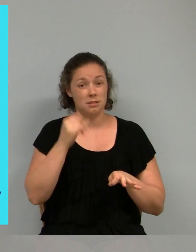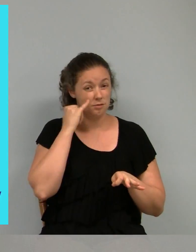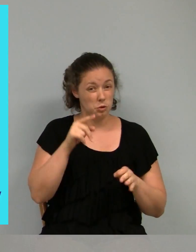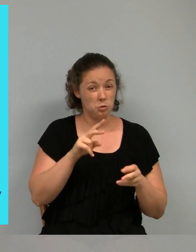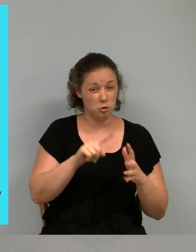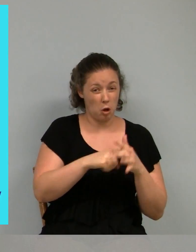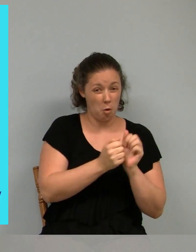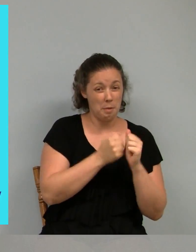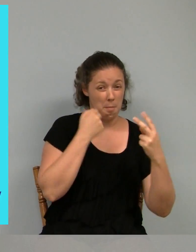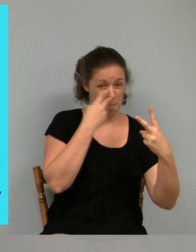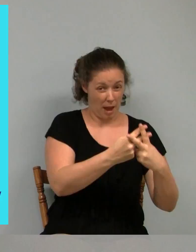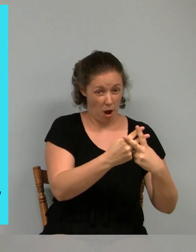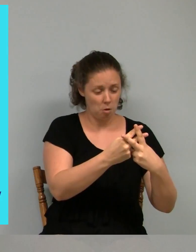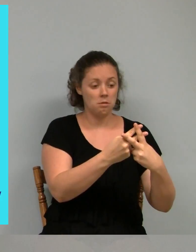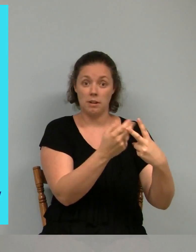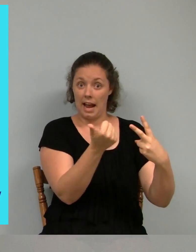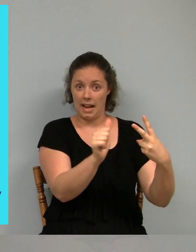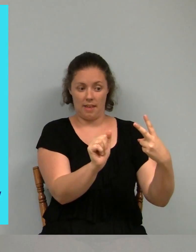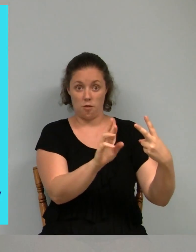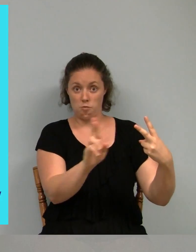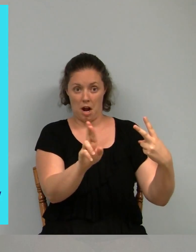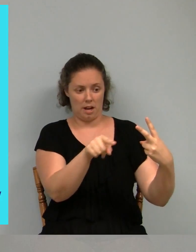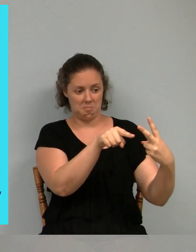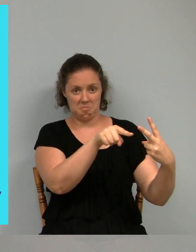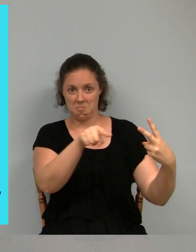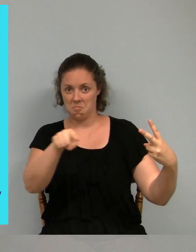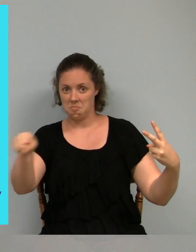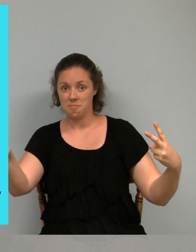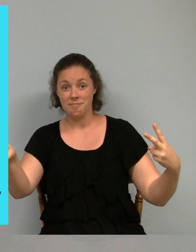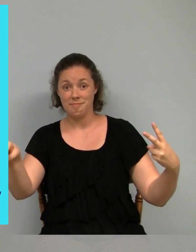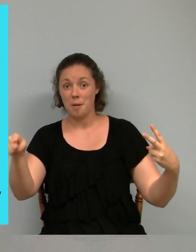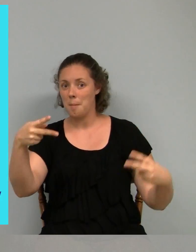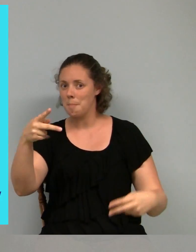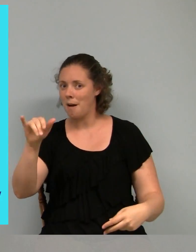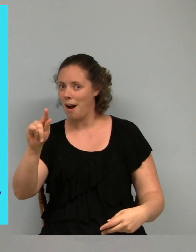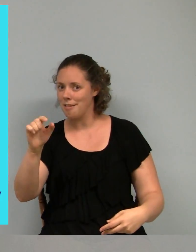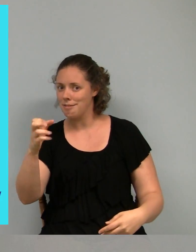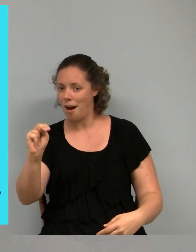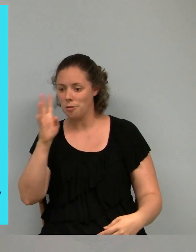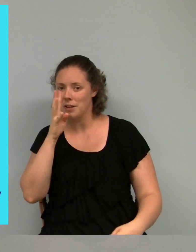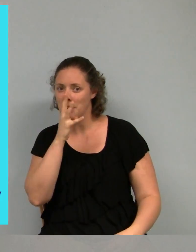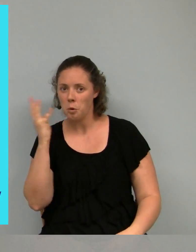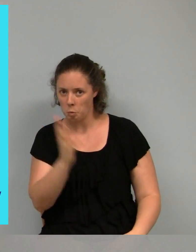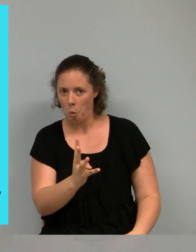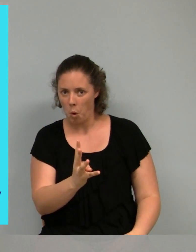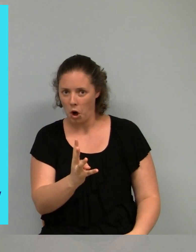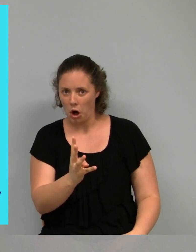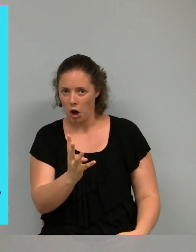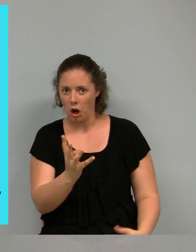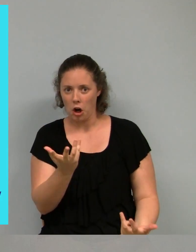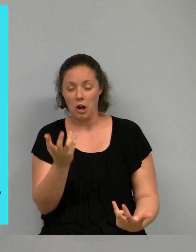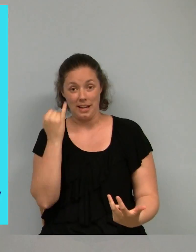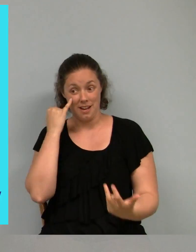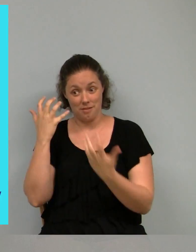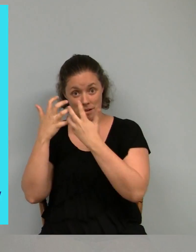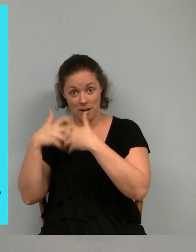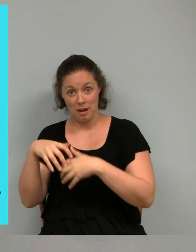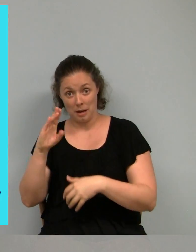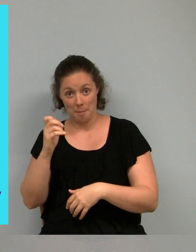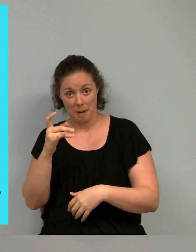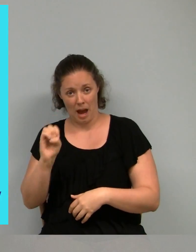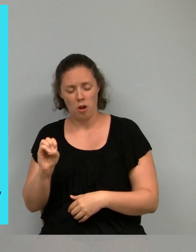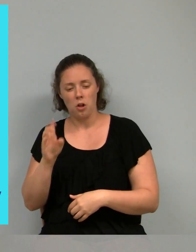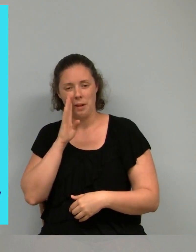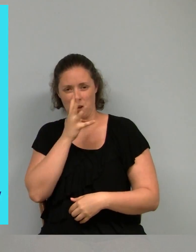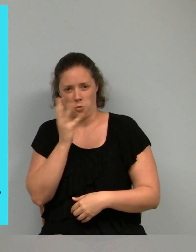sign. Anything to the right of the pound sign is ignored by the Python compiler on the remainder of that line. Comments